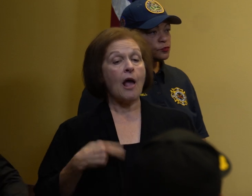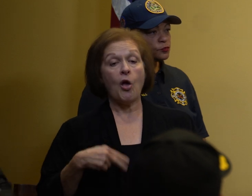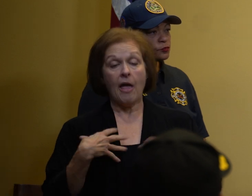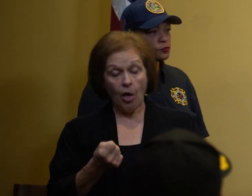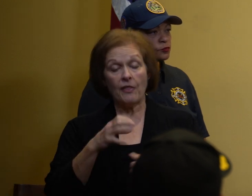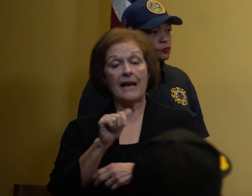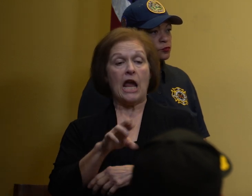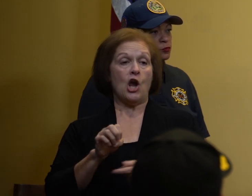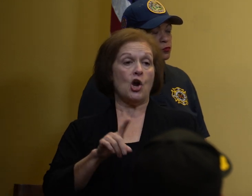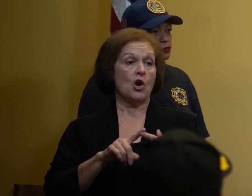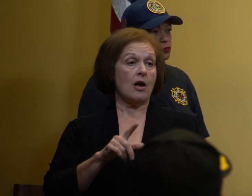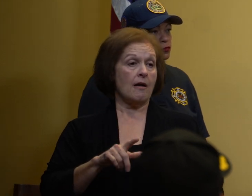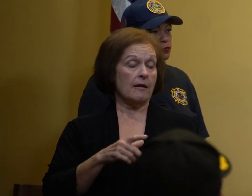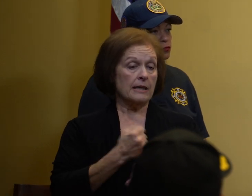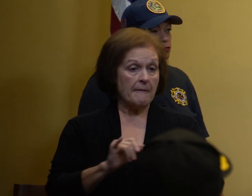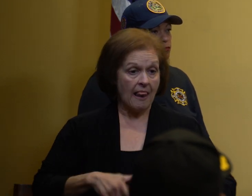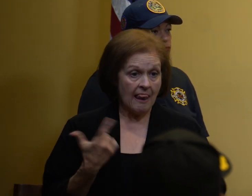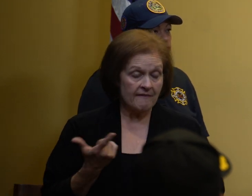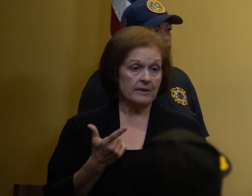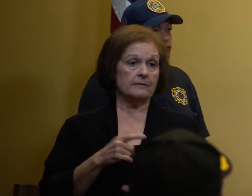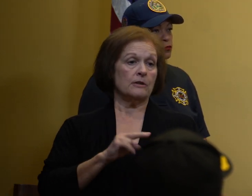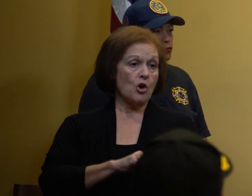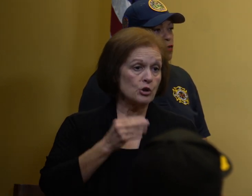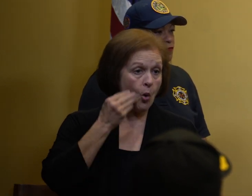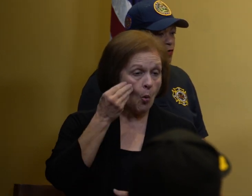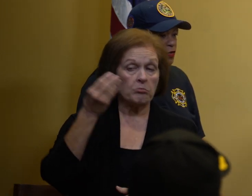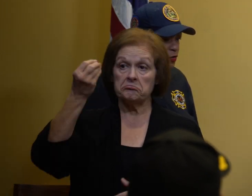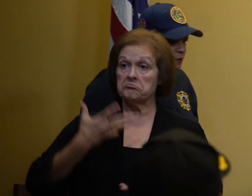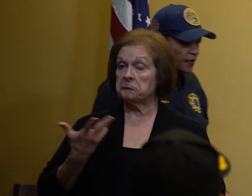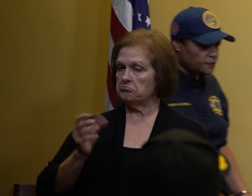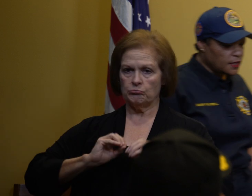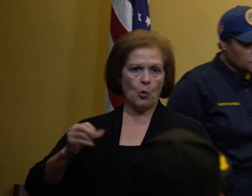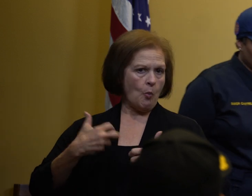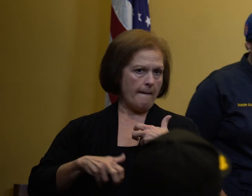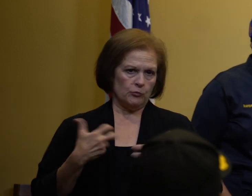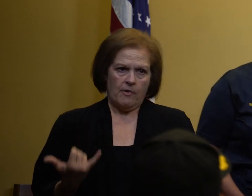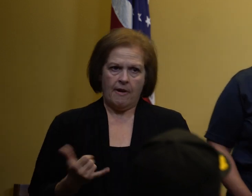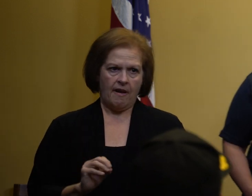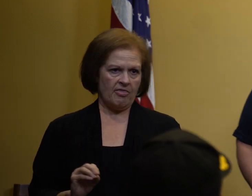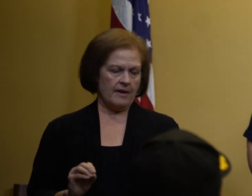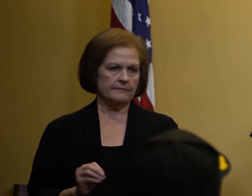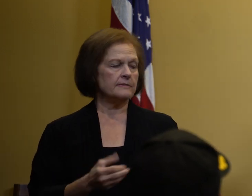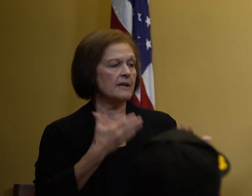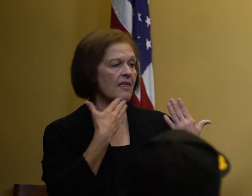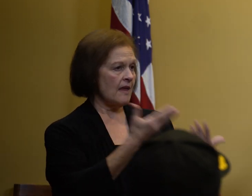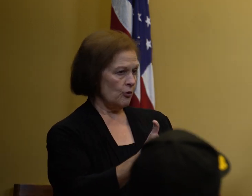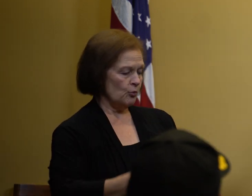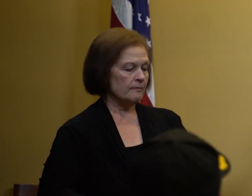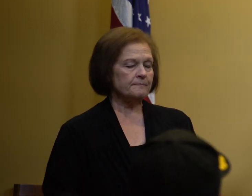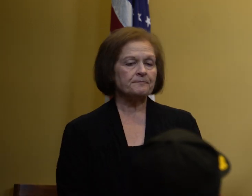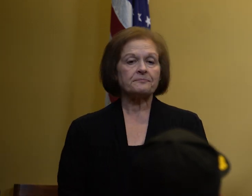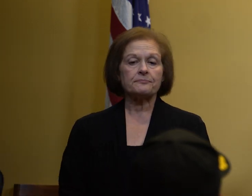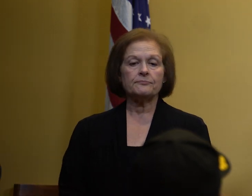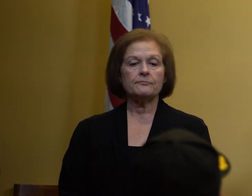and our independent living facilities all are reporting no issues at this time. Very good. Thank you so much, Dr. Vagno.